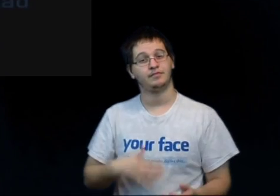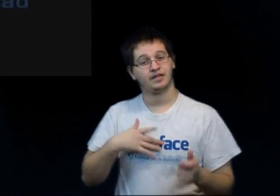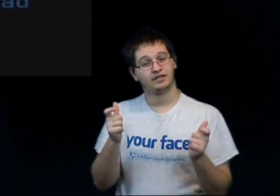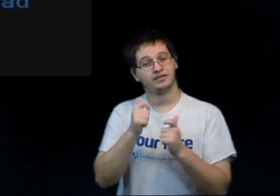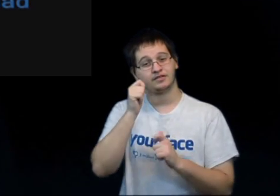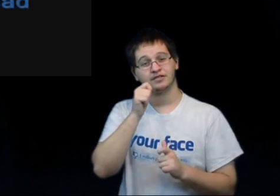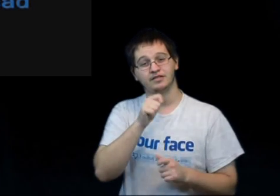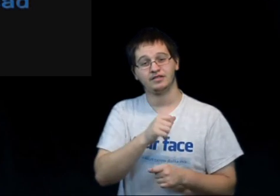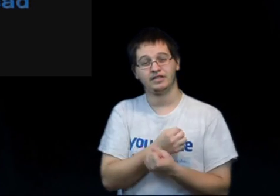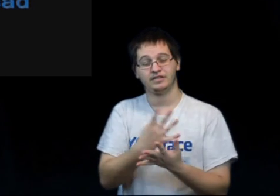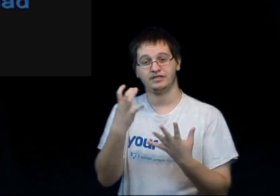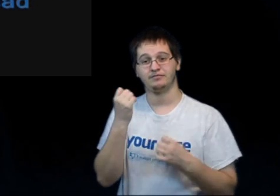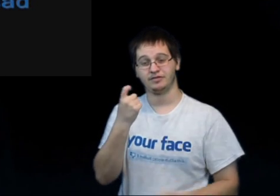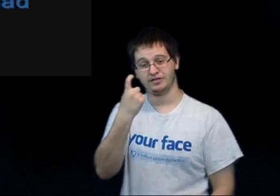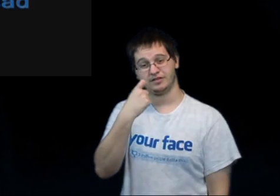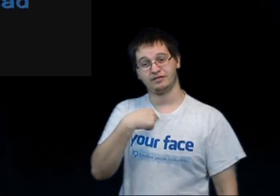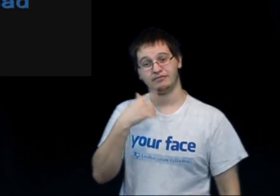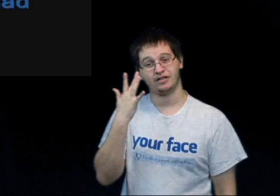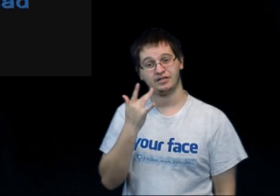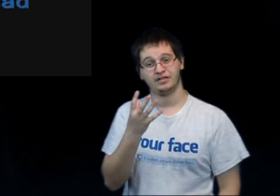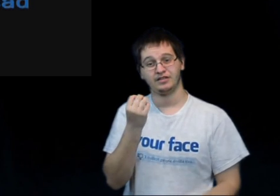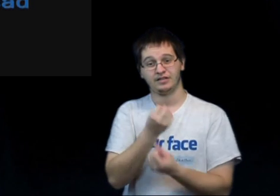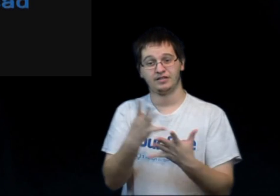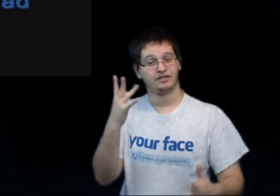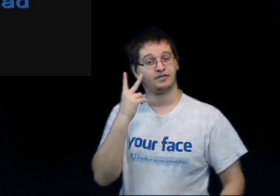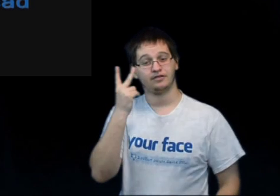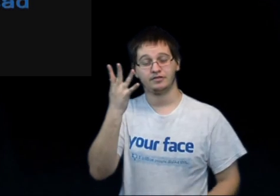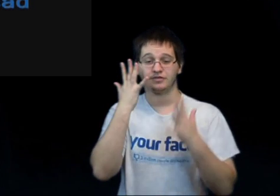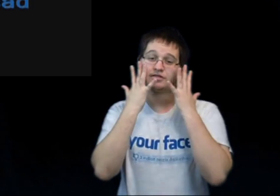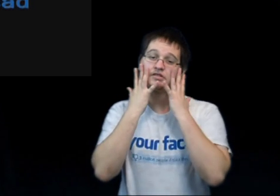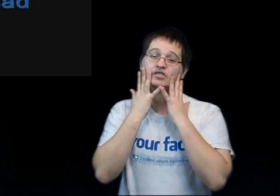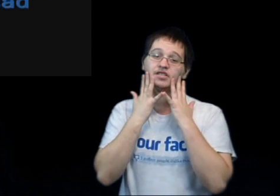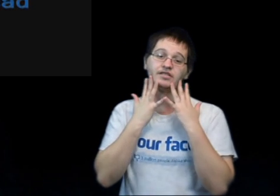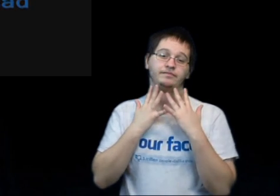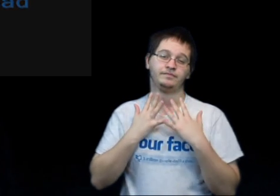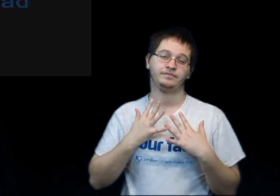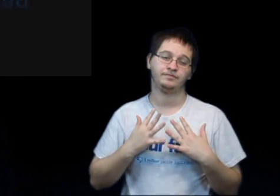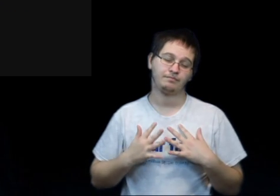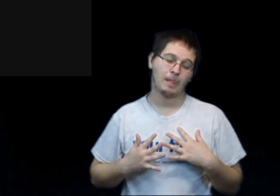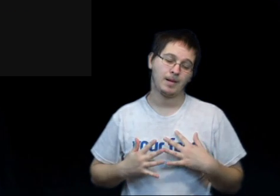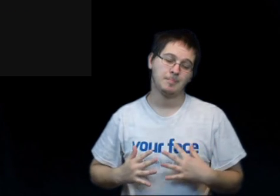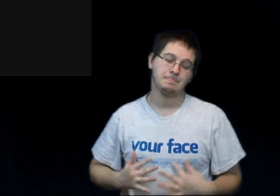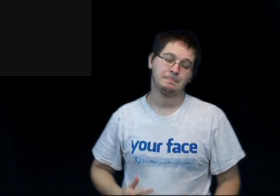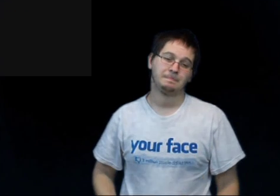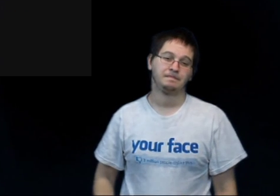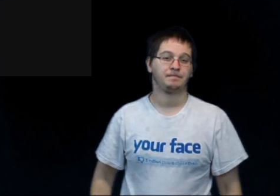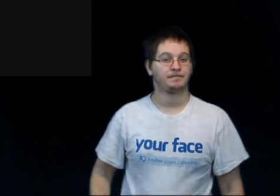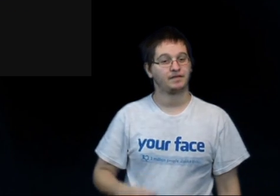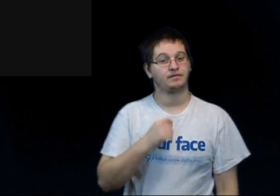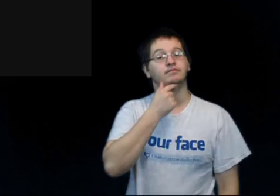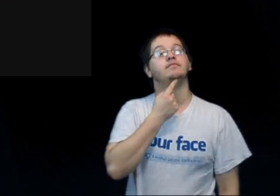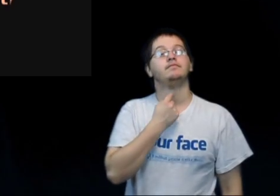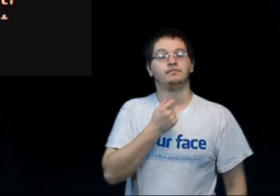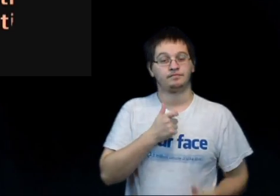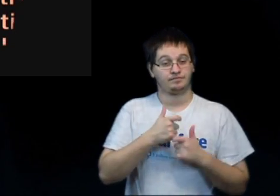My little girl asked me Why everybody looks so sad The